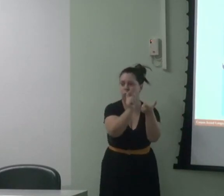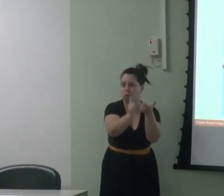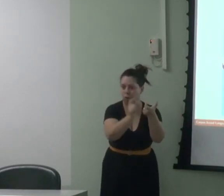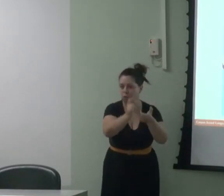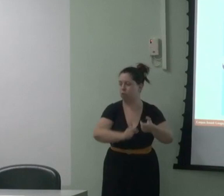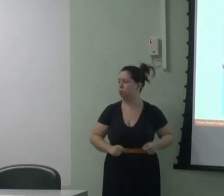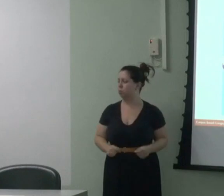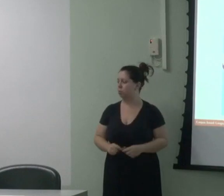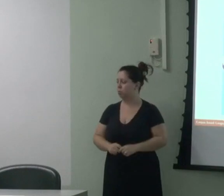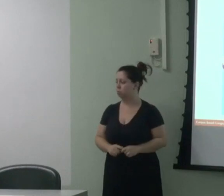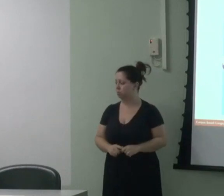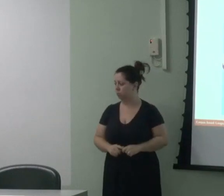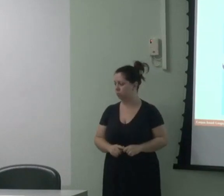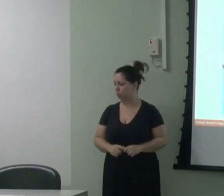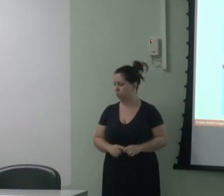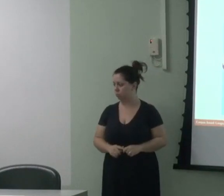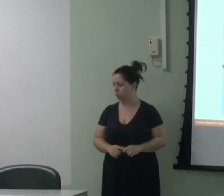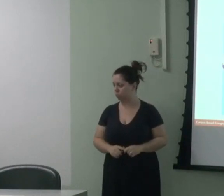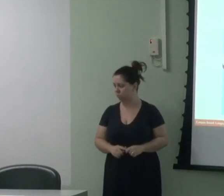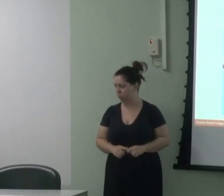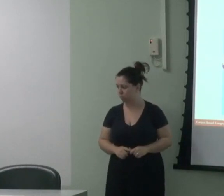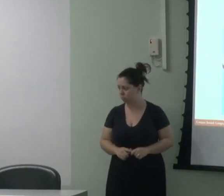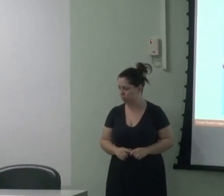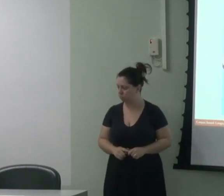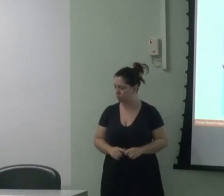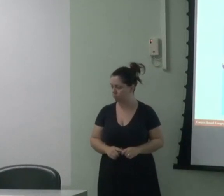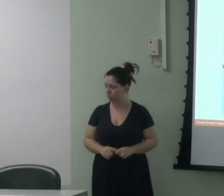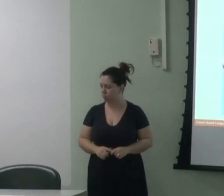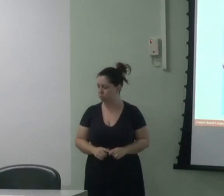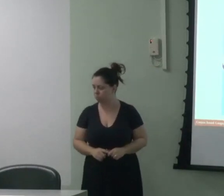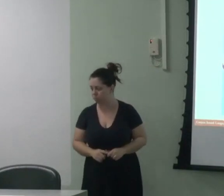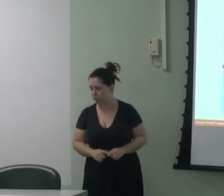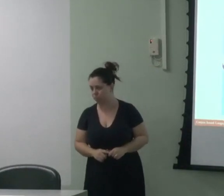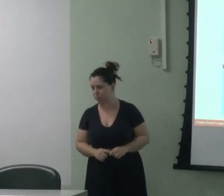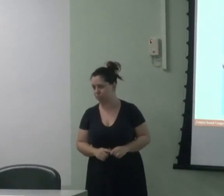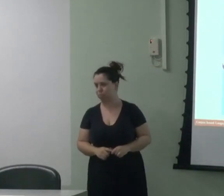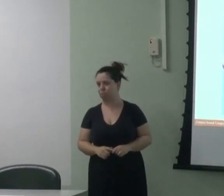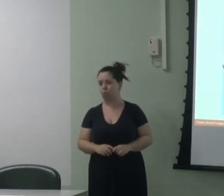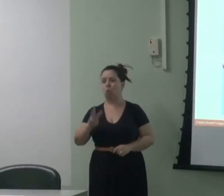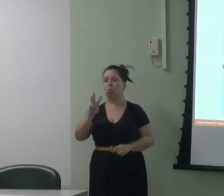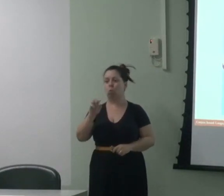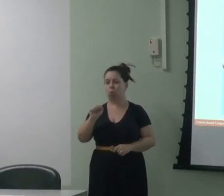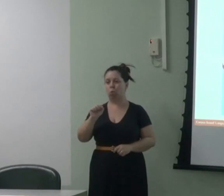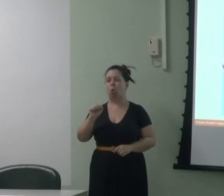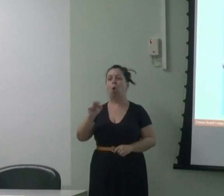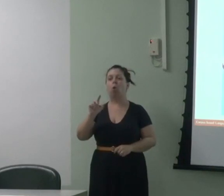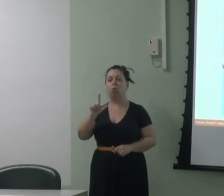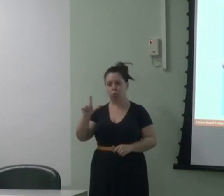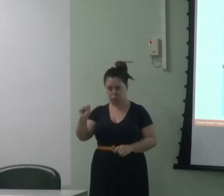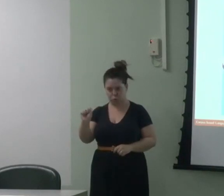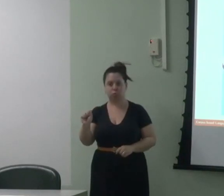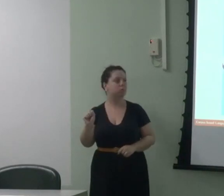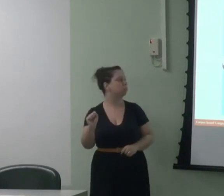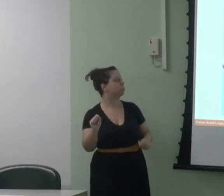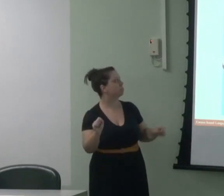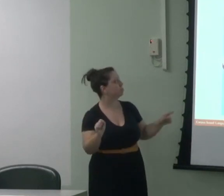directly. That's something I copied from the WALS, the Word Atlas of Language Structures.